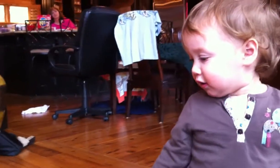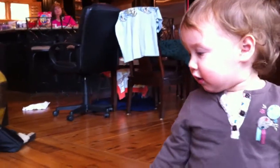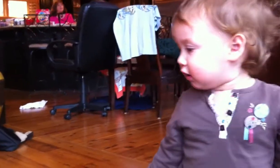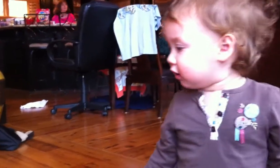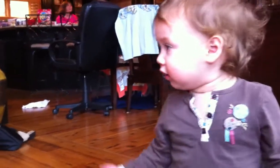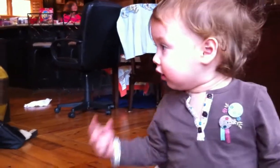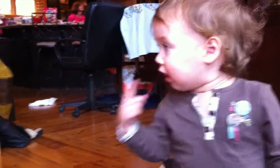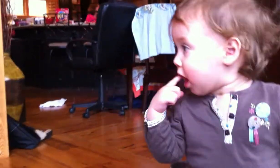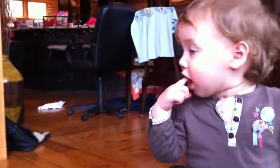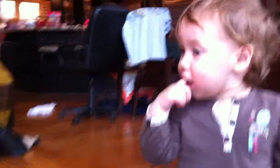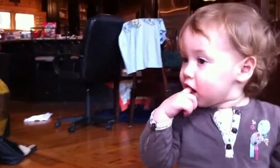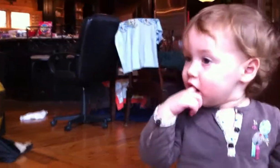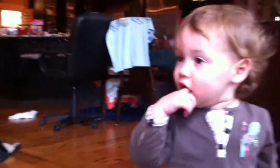Can you sign cereal?